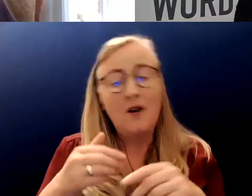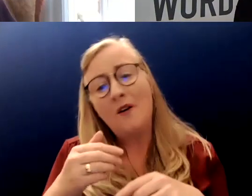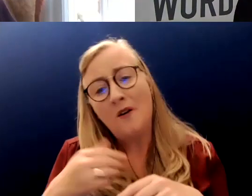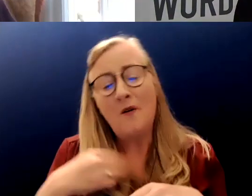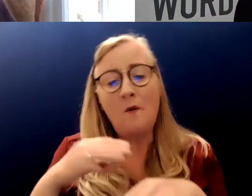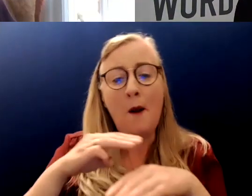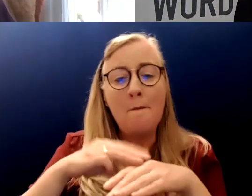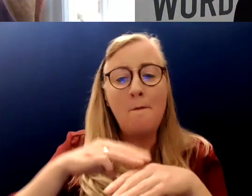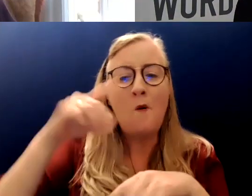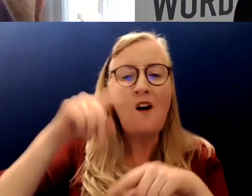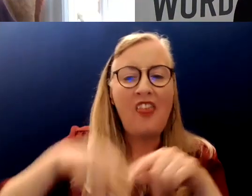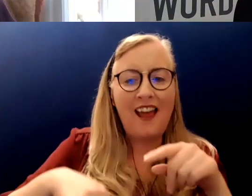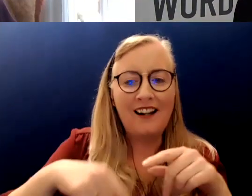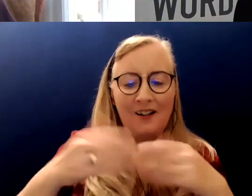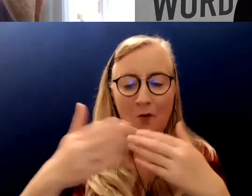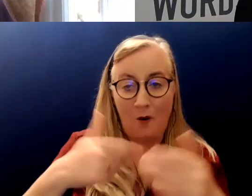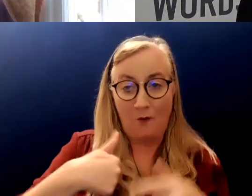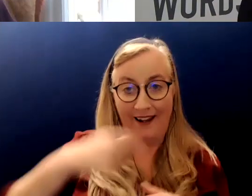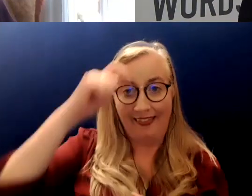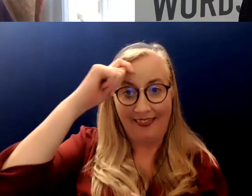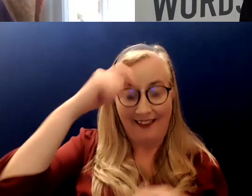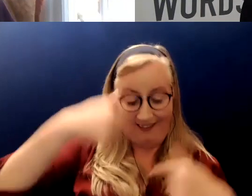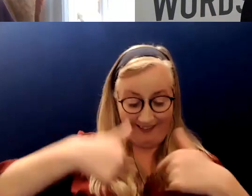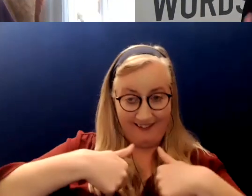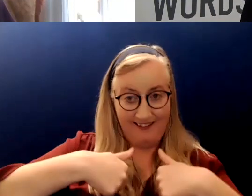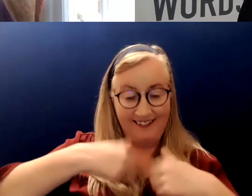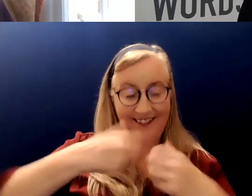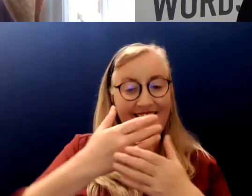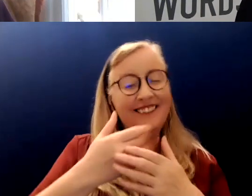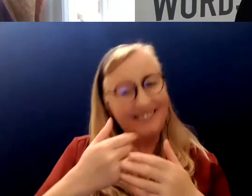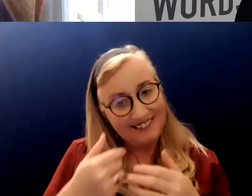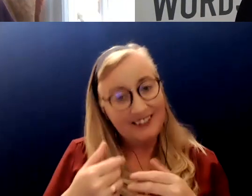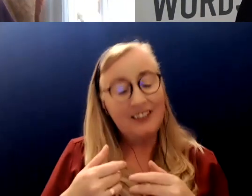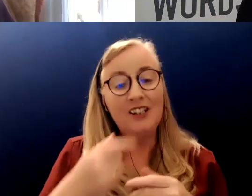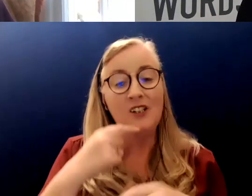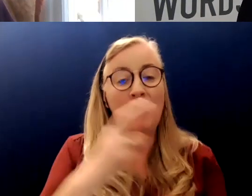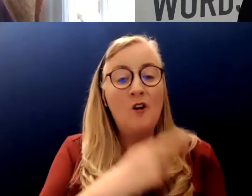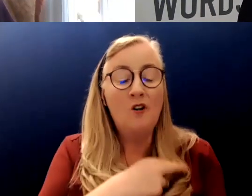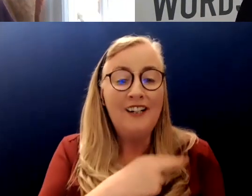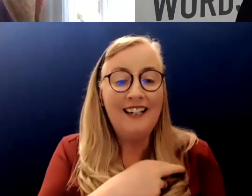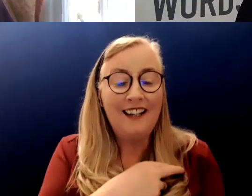believe we are. And it is down to that,